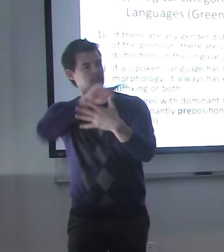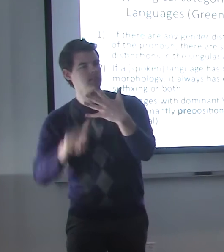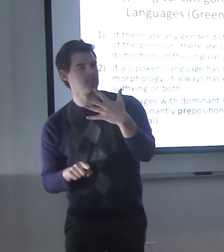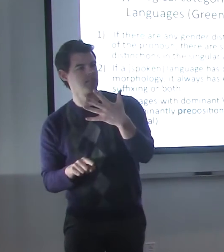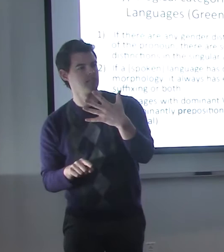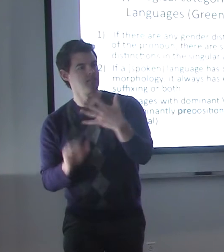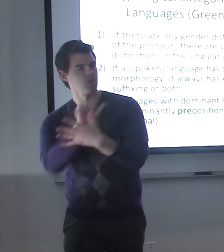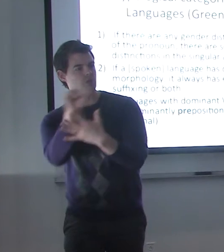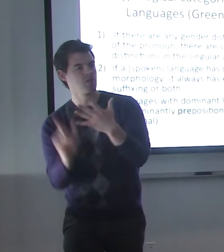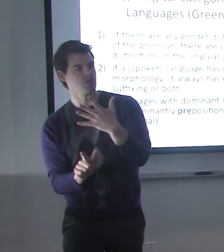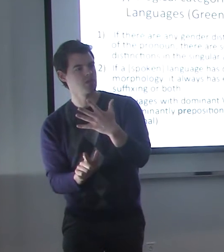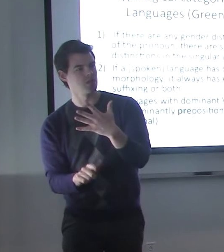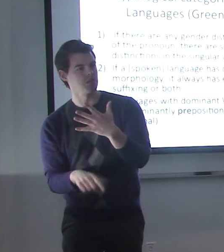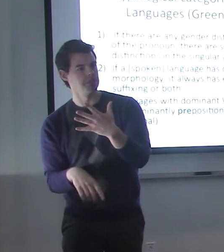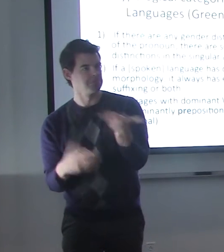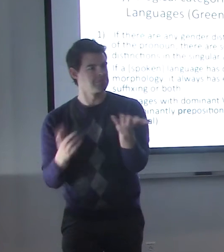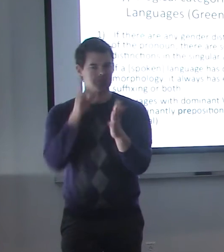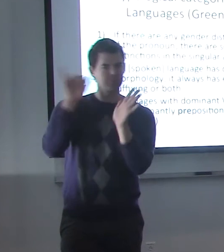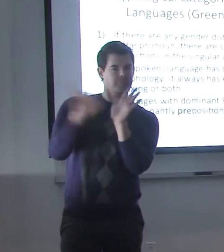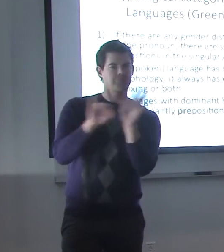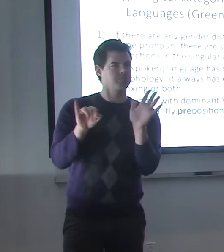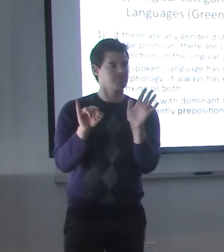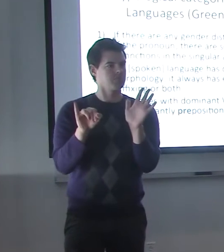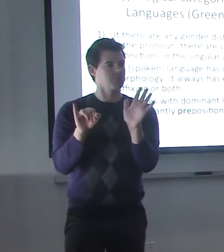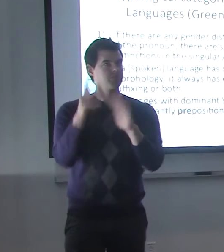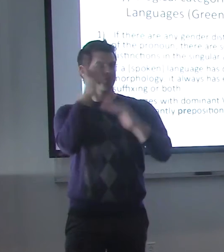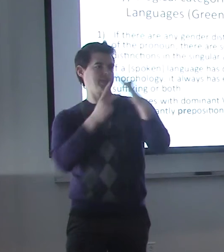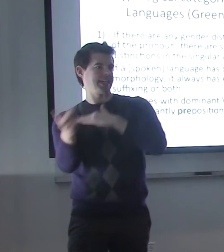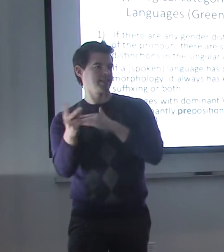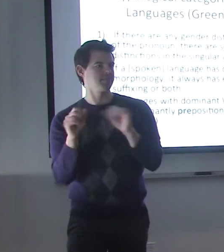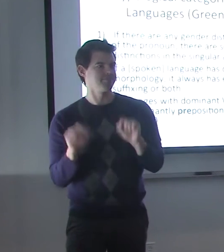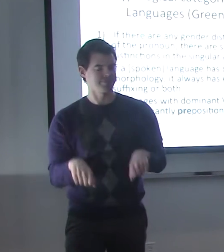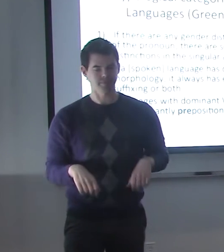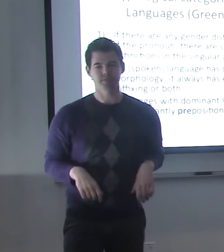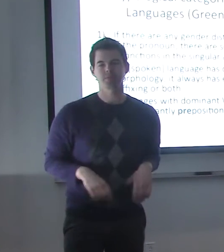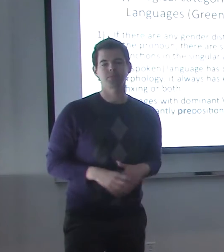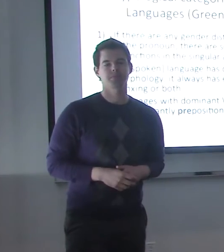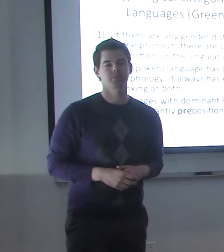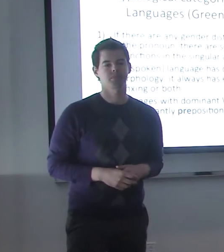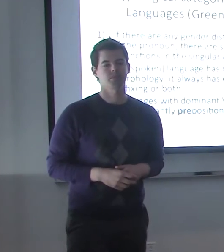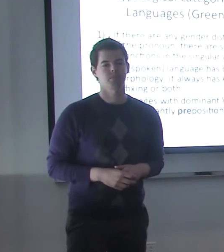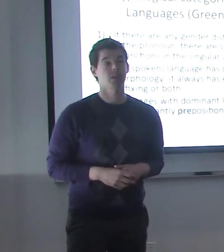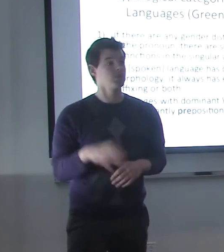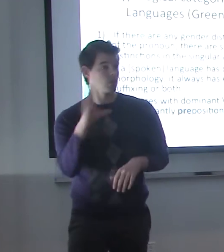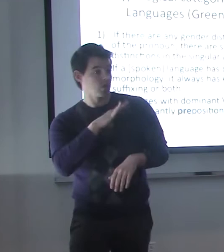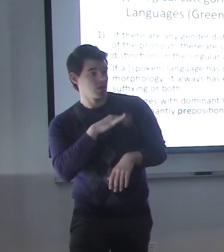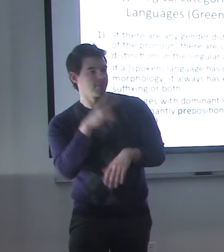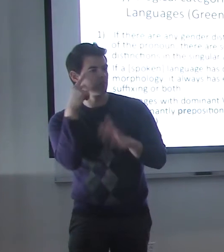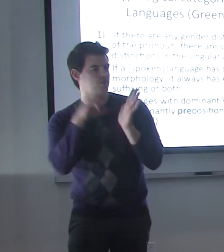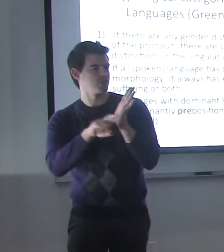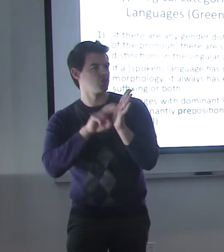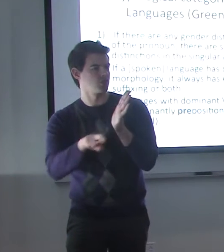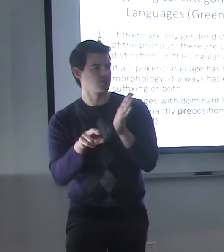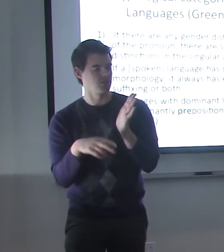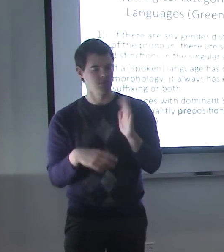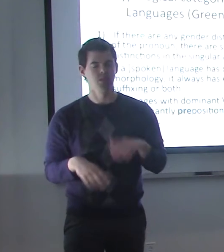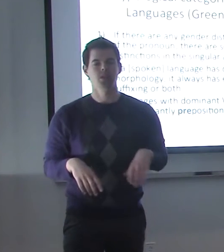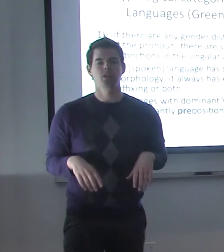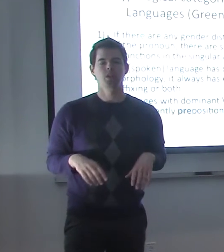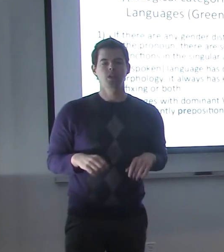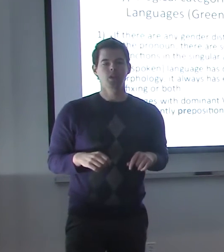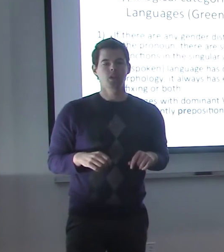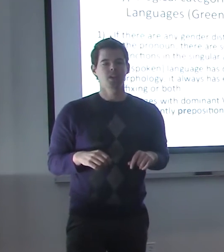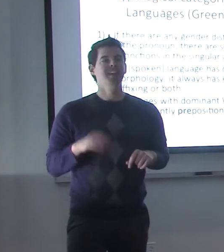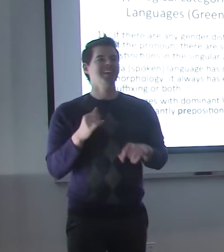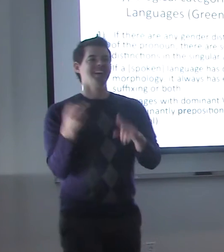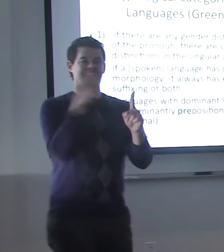new language and you find that one of these things is true, you might also expect that the other things are true as well. And that's the sort of